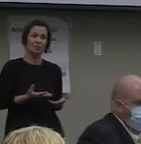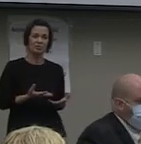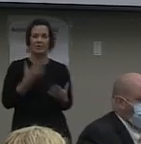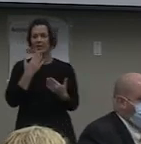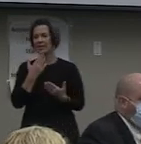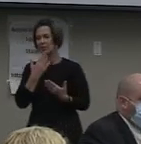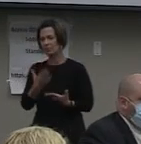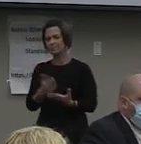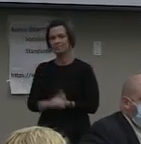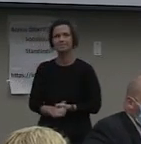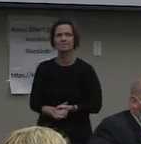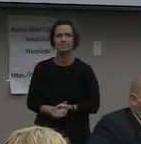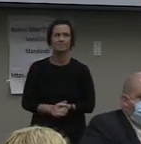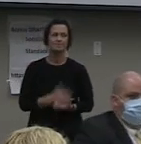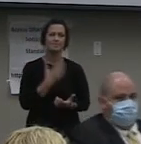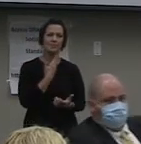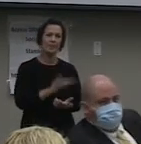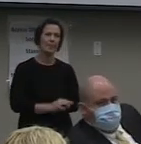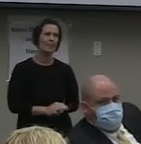Thank you very much. Thank you.